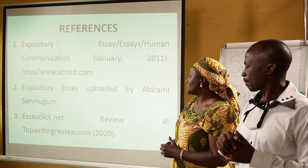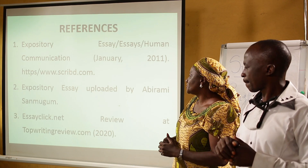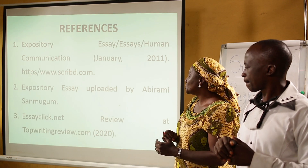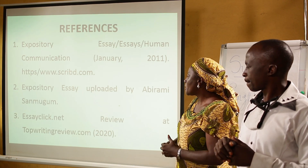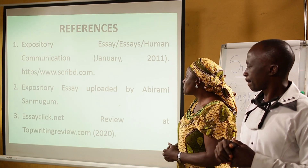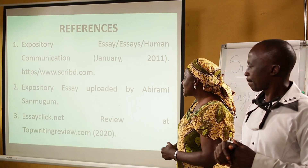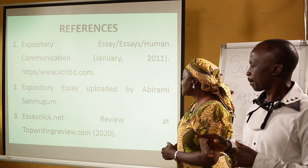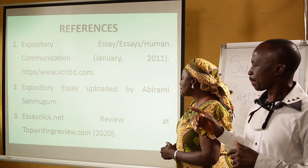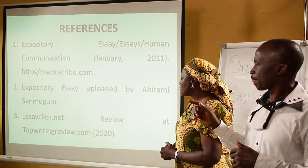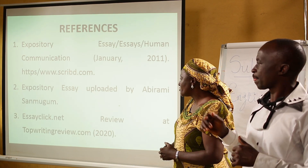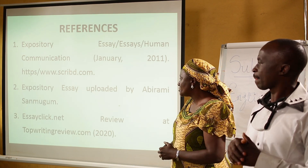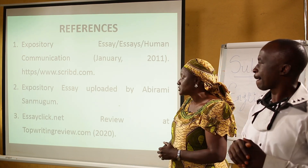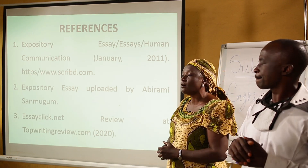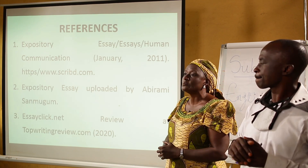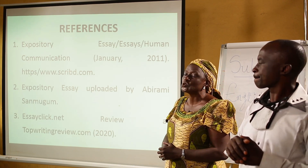review at